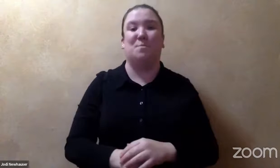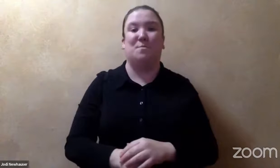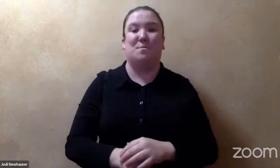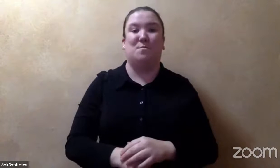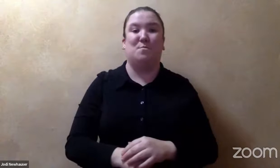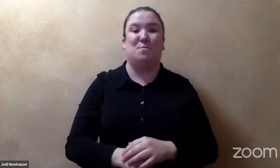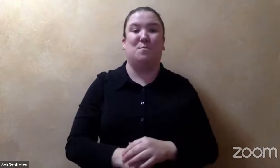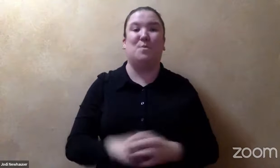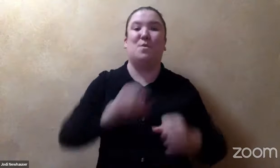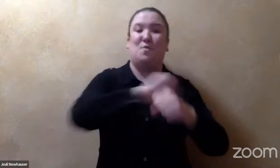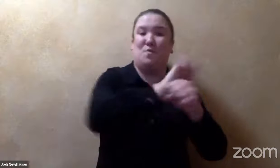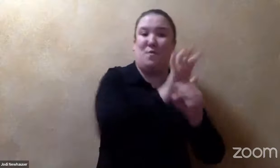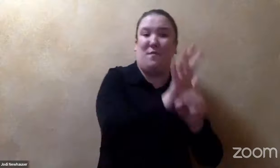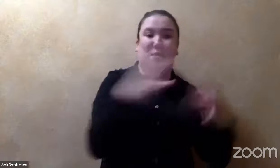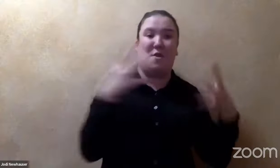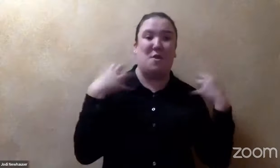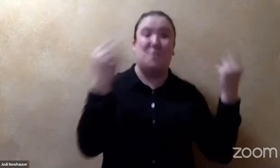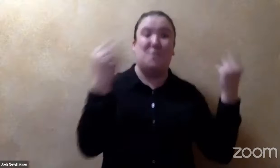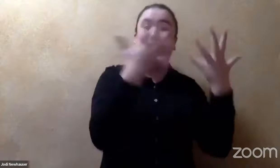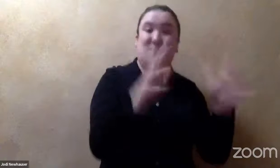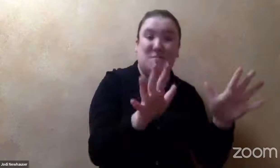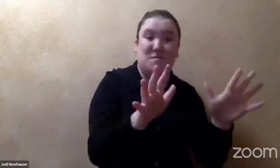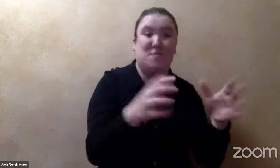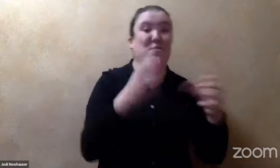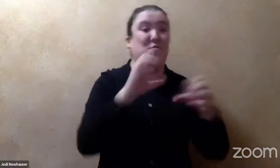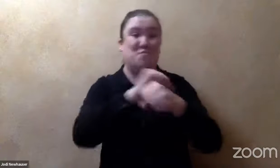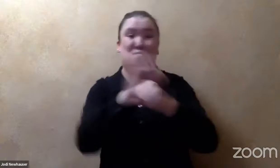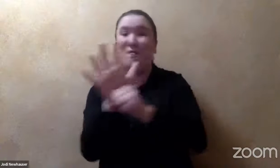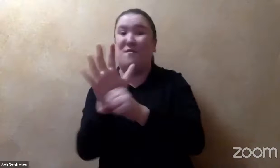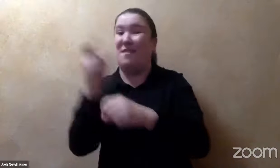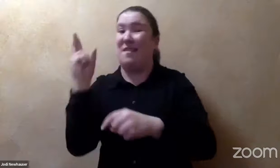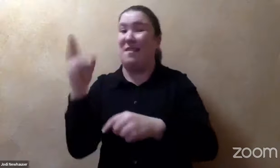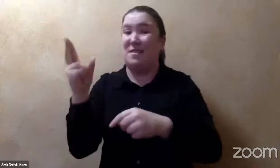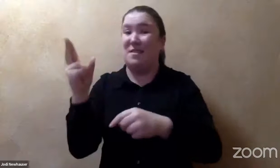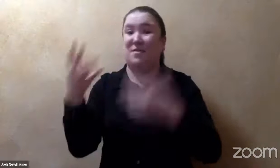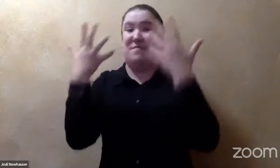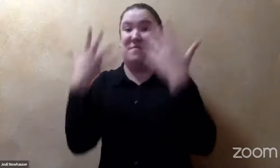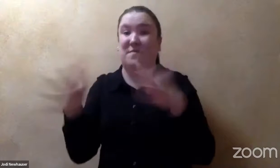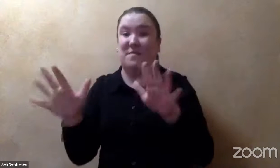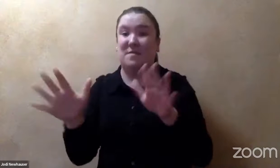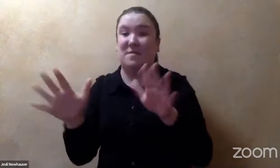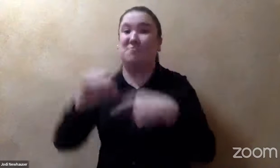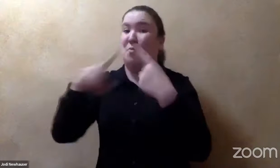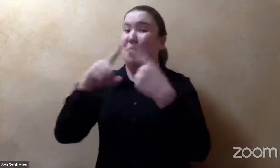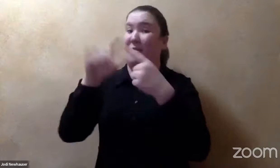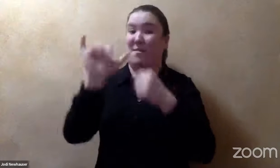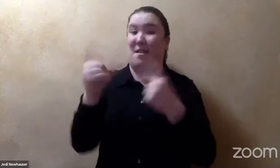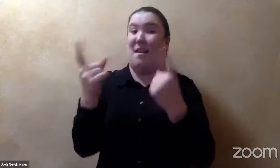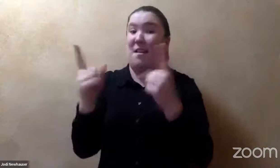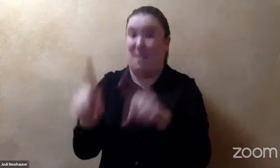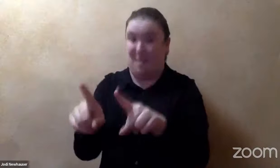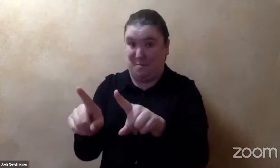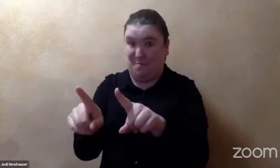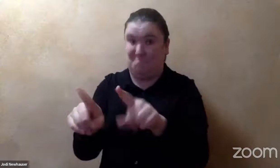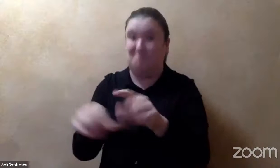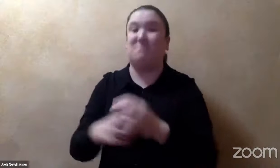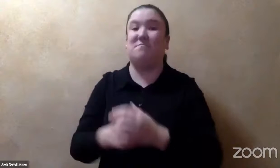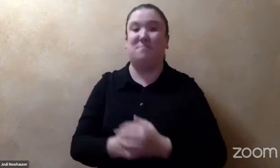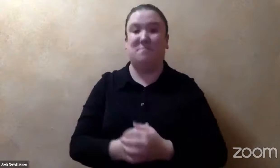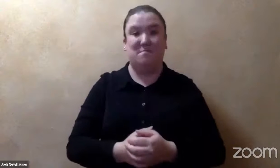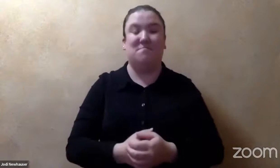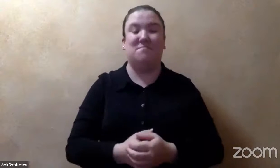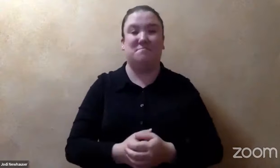musical interpreting. Also, a big thank you to Allison, Megan, Melissa, and Sarah for all their hard work and being willing to